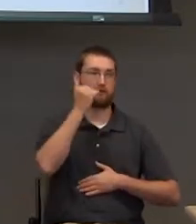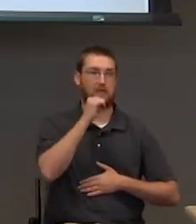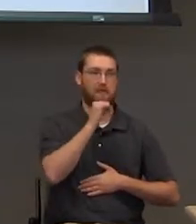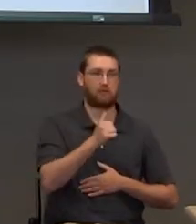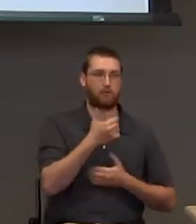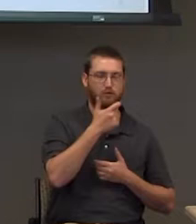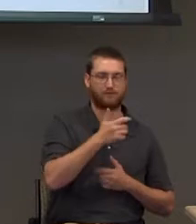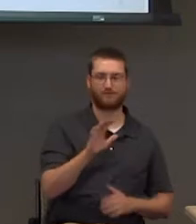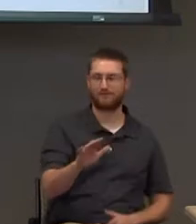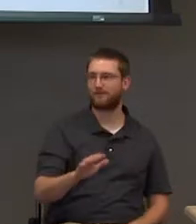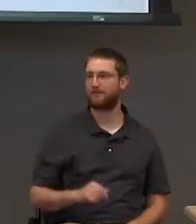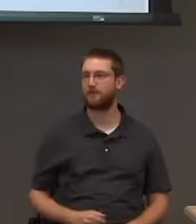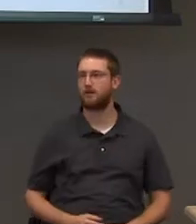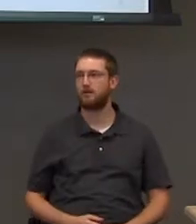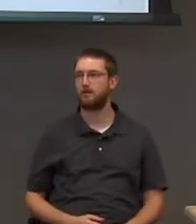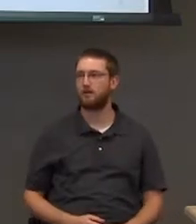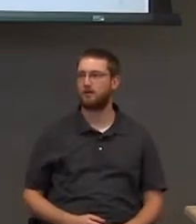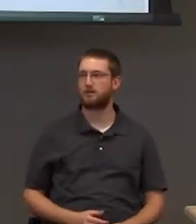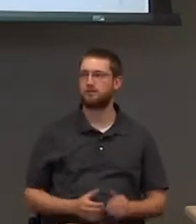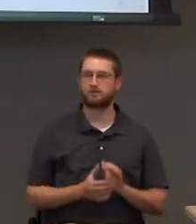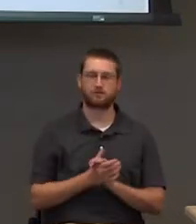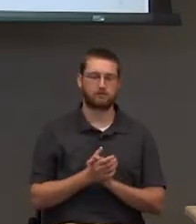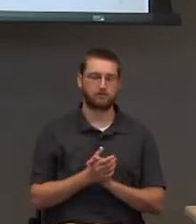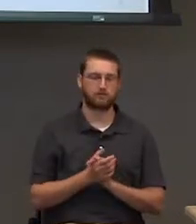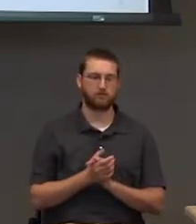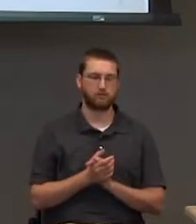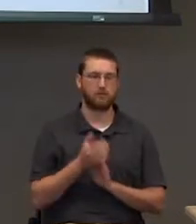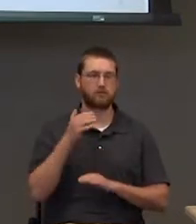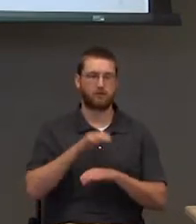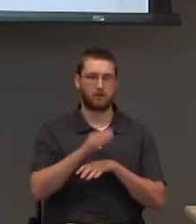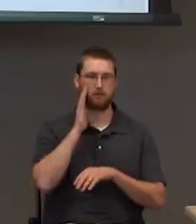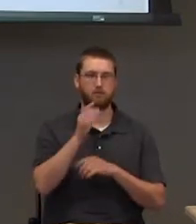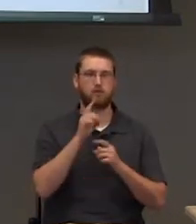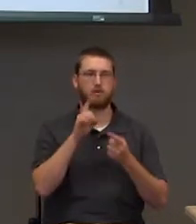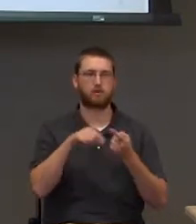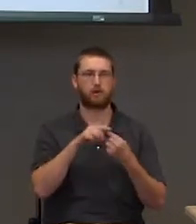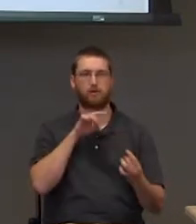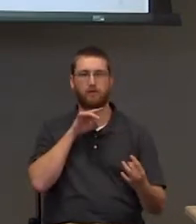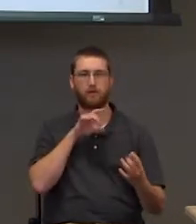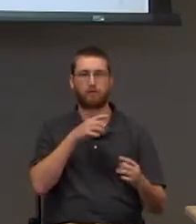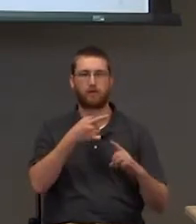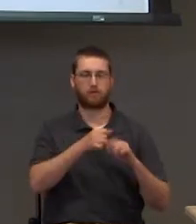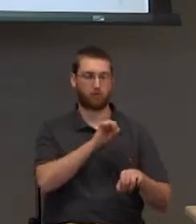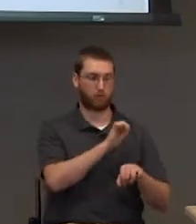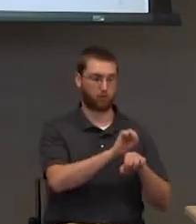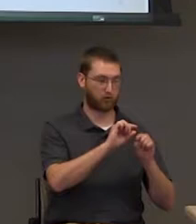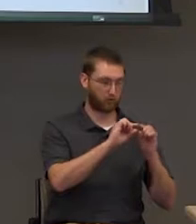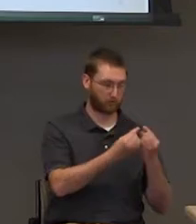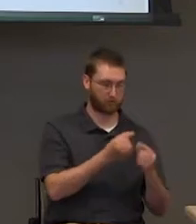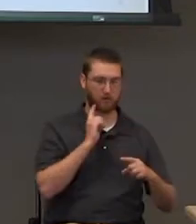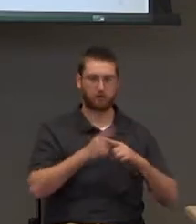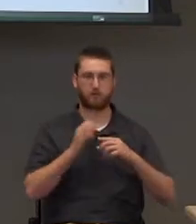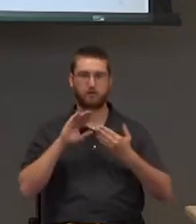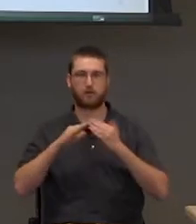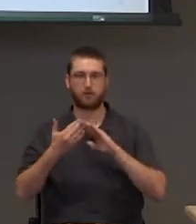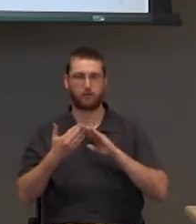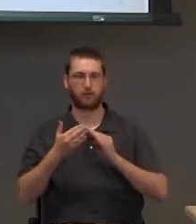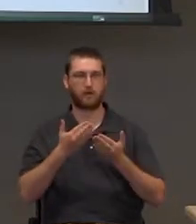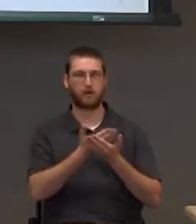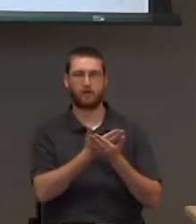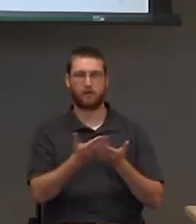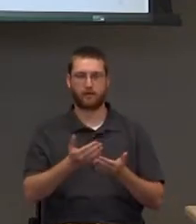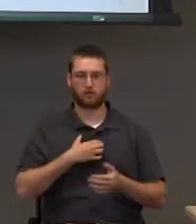Tonight we're going to be talking about I got a lot of feedback from the working group, from the community in terms of here's the